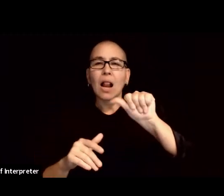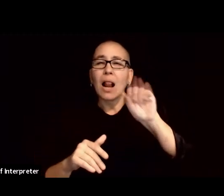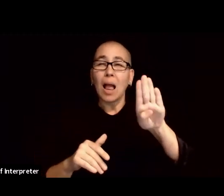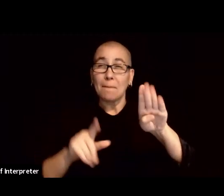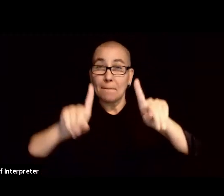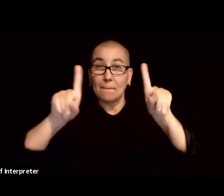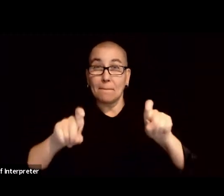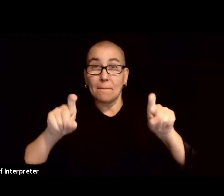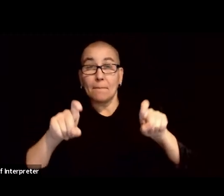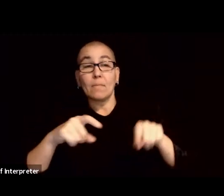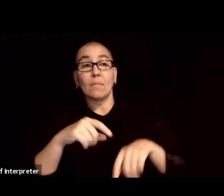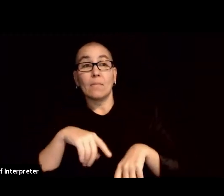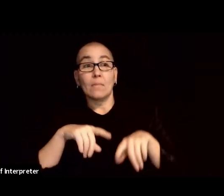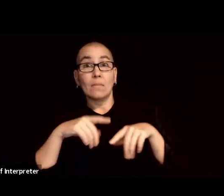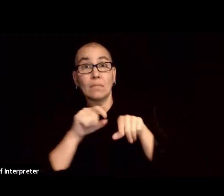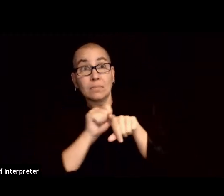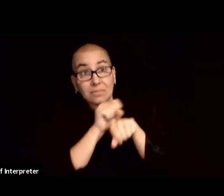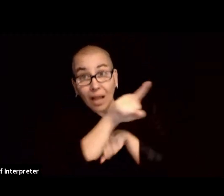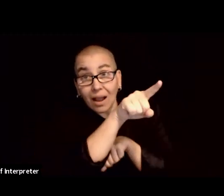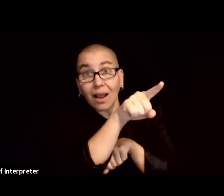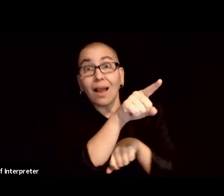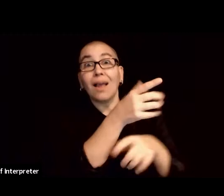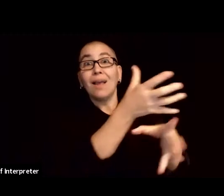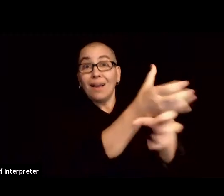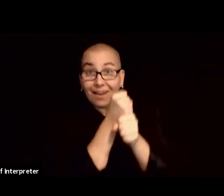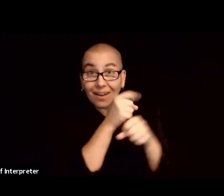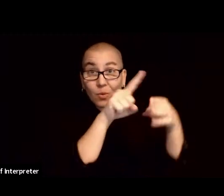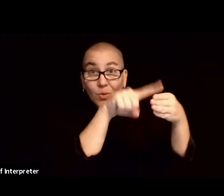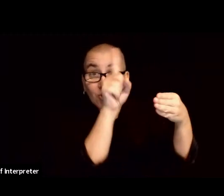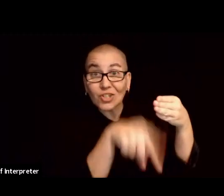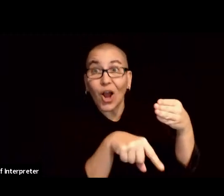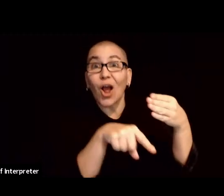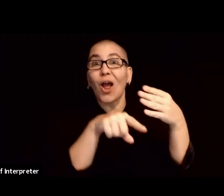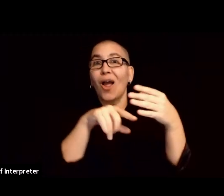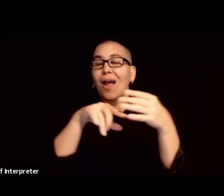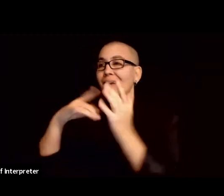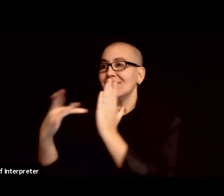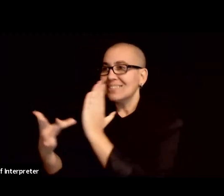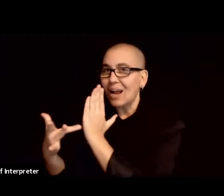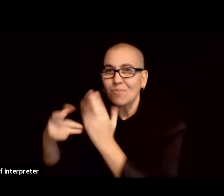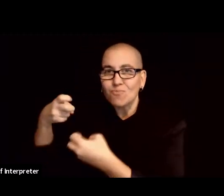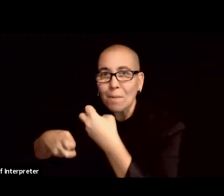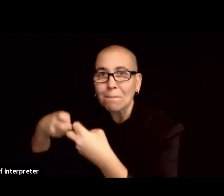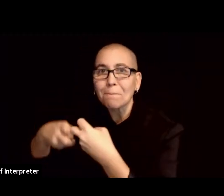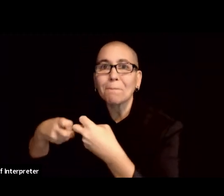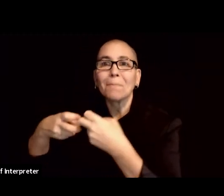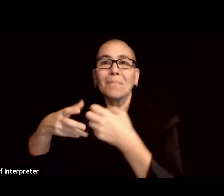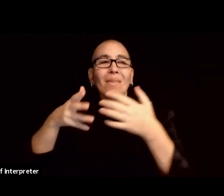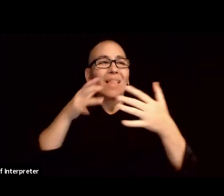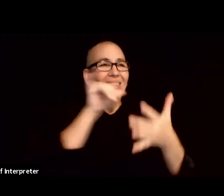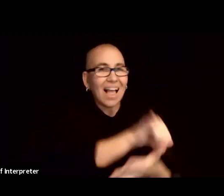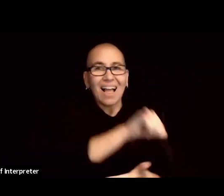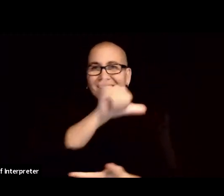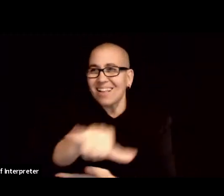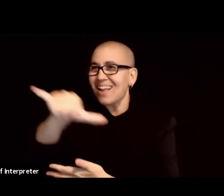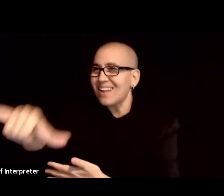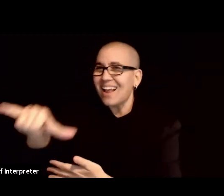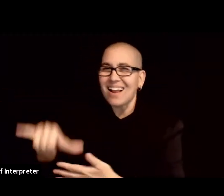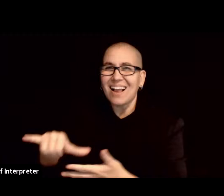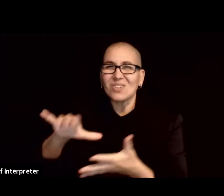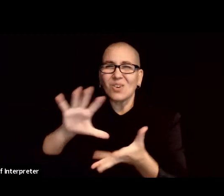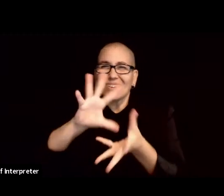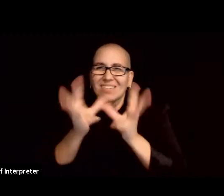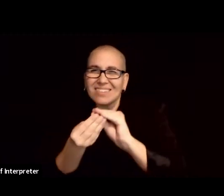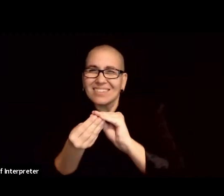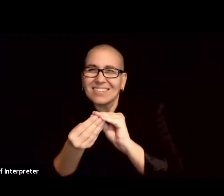and periodic information technology issues, which does not mean that the data is lost or incorrect. It just